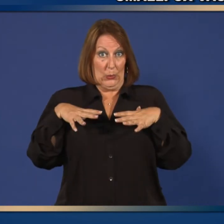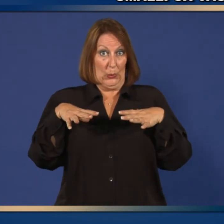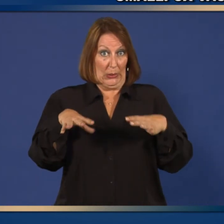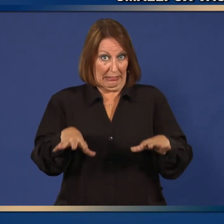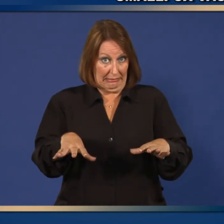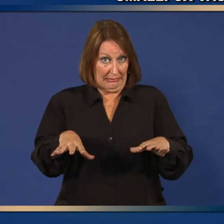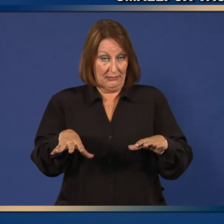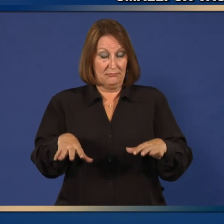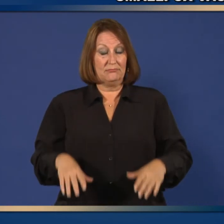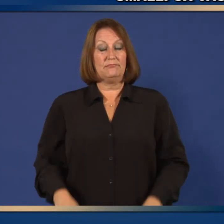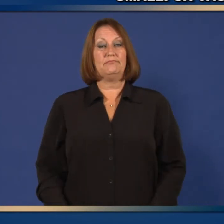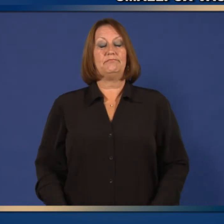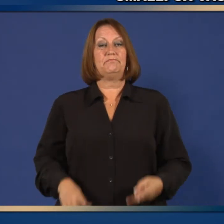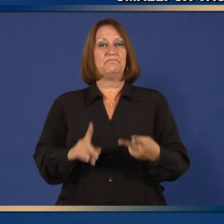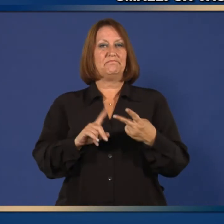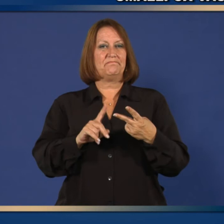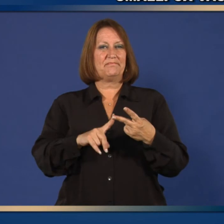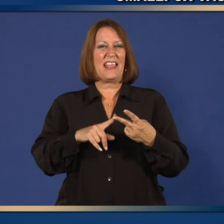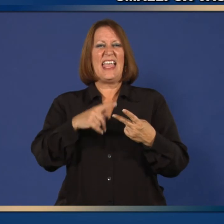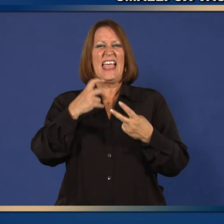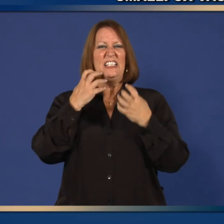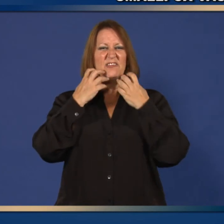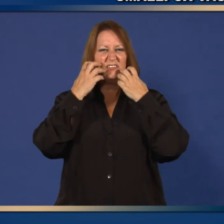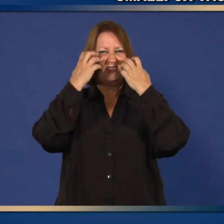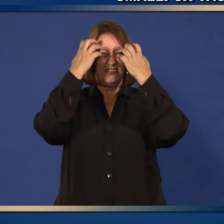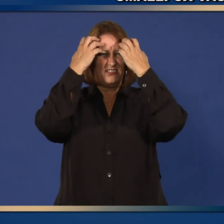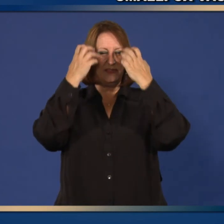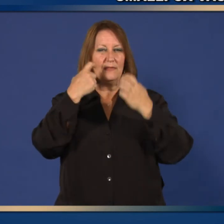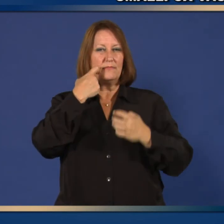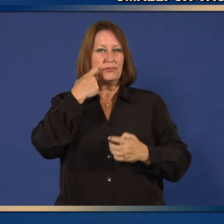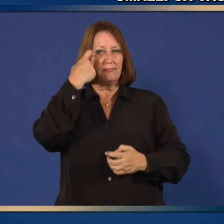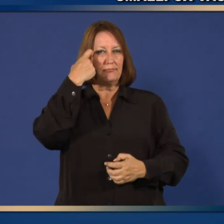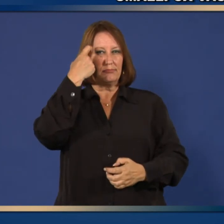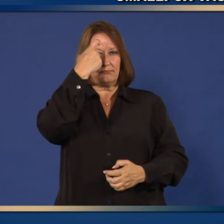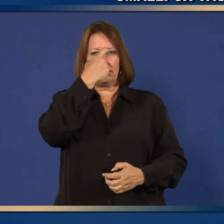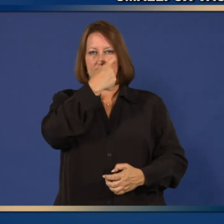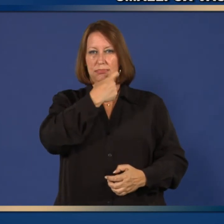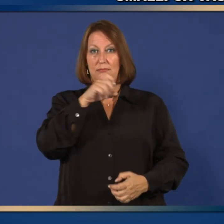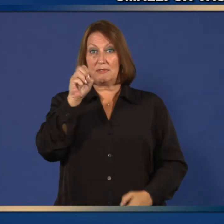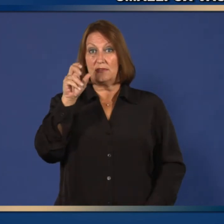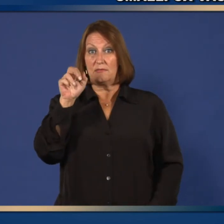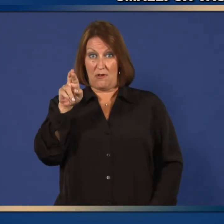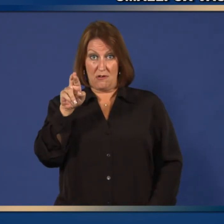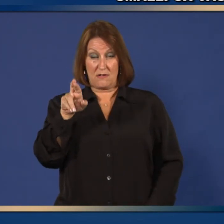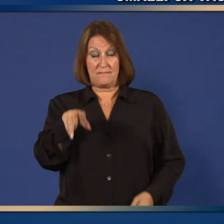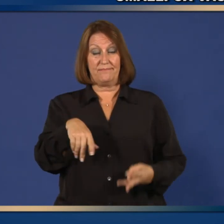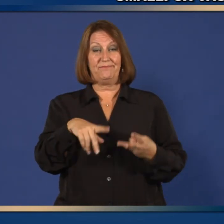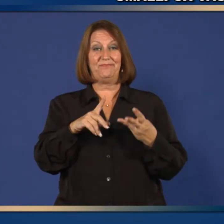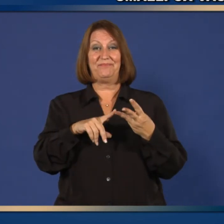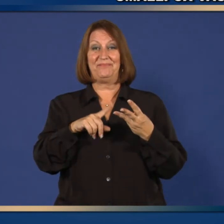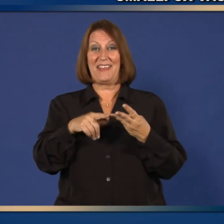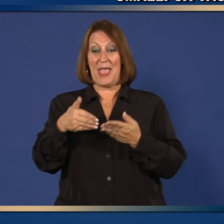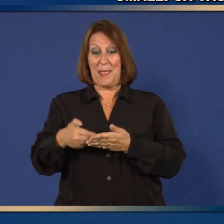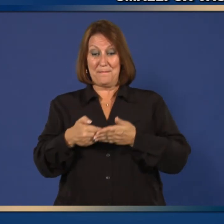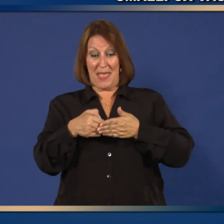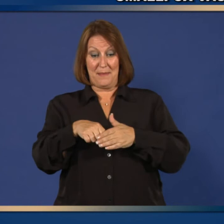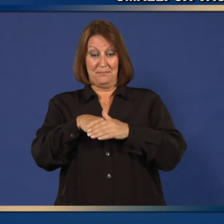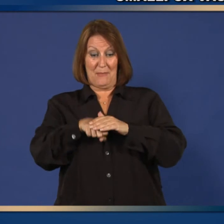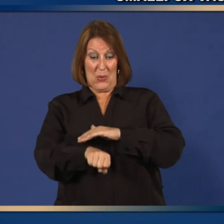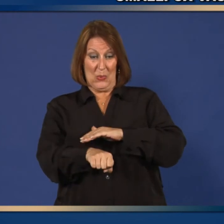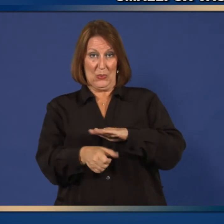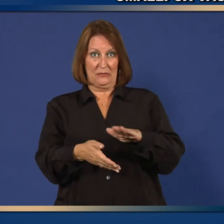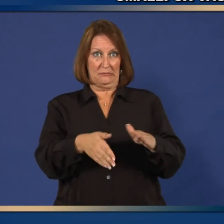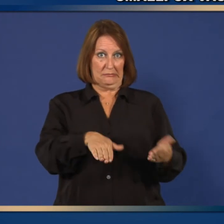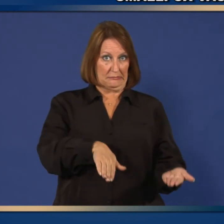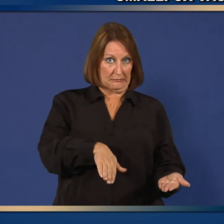Very rare. Less than 50 cases have been reported throughout the world in the last